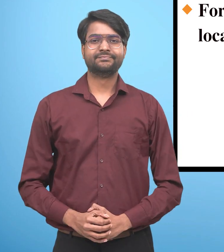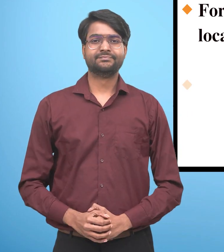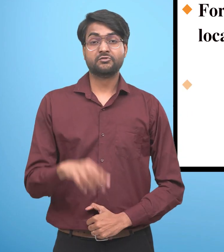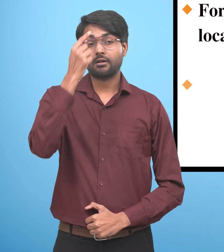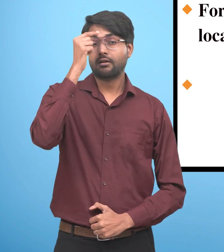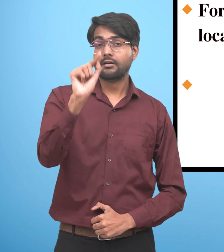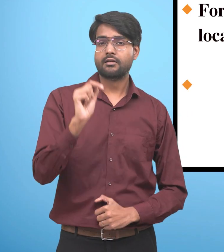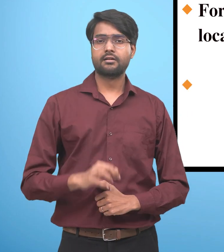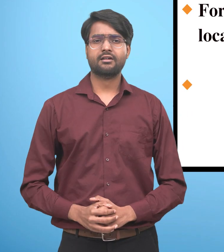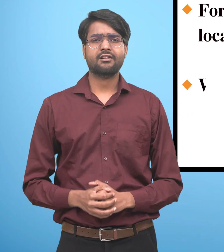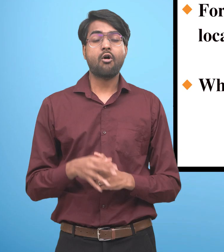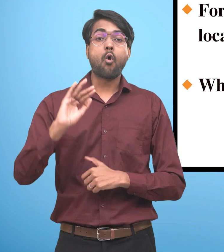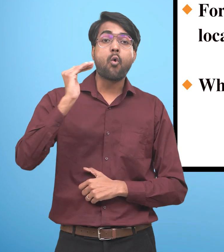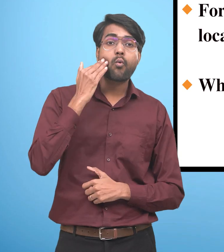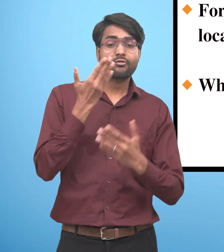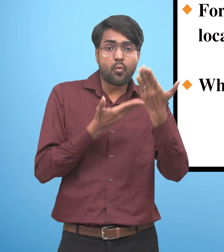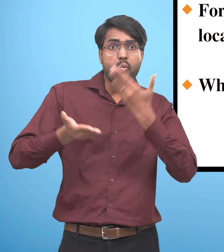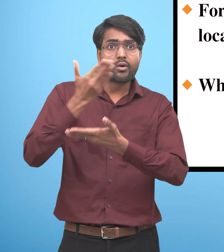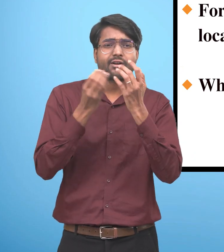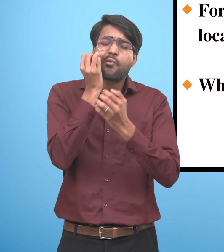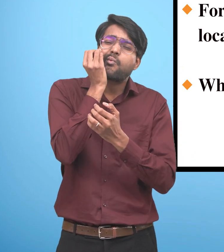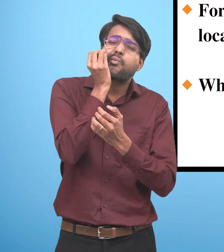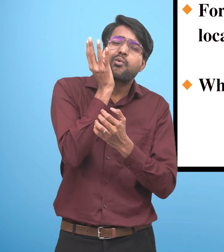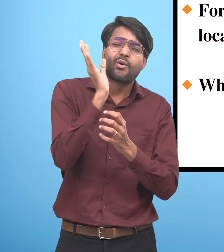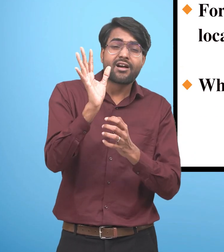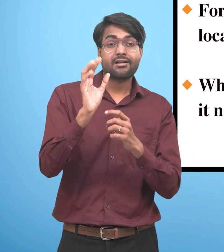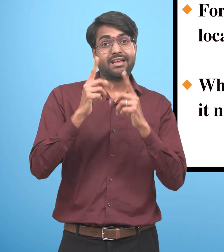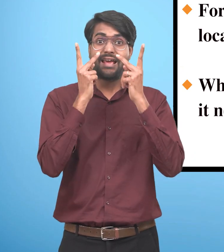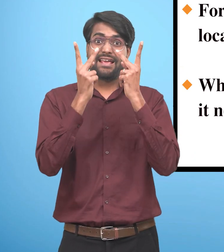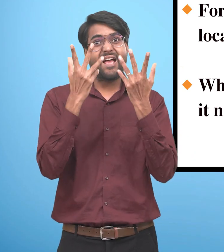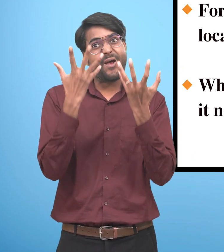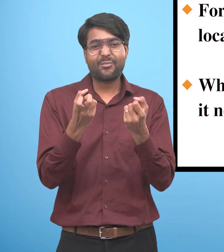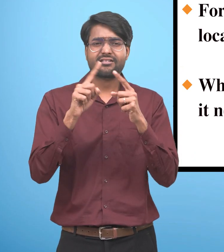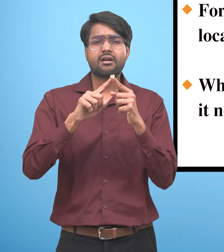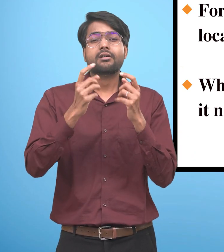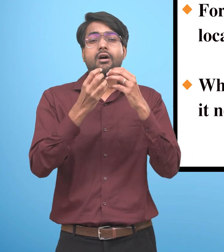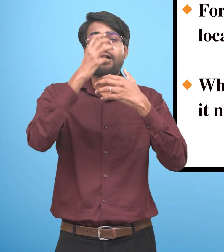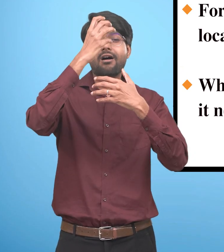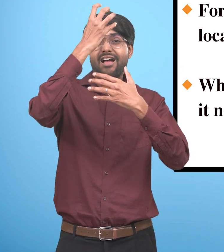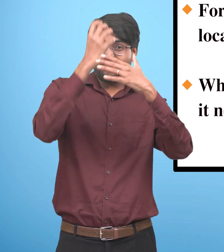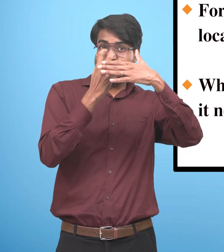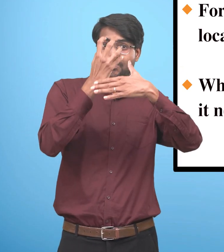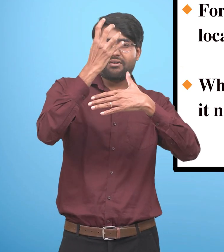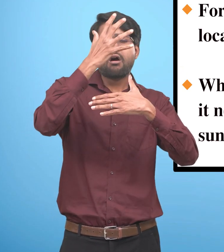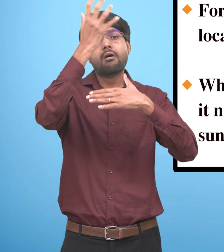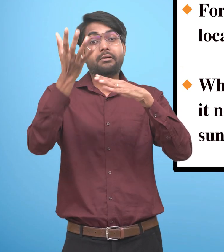2. When you are viewing at dawn, look for it near the eastern direction before